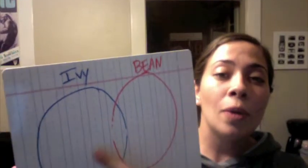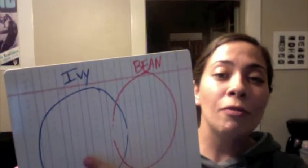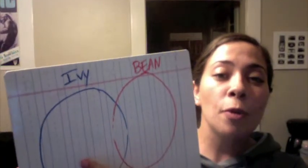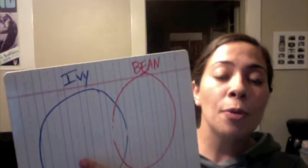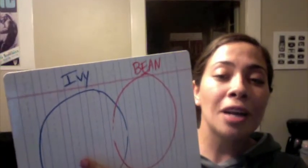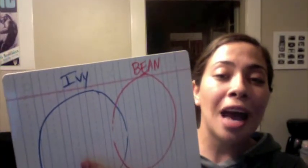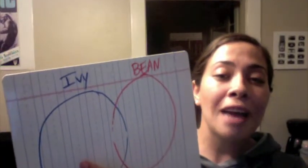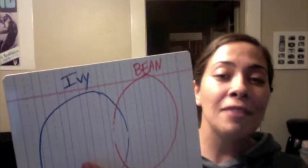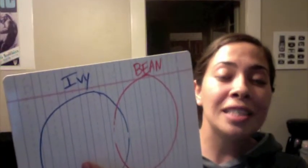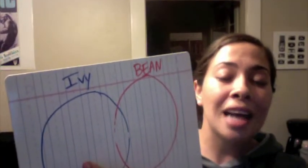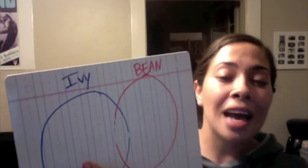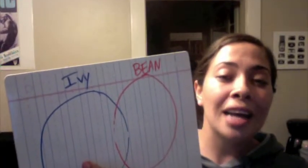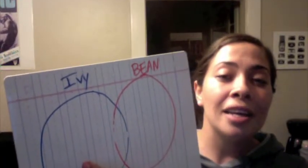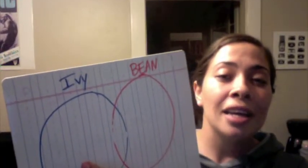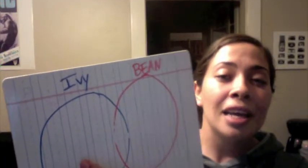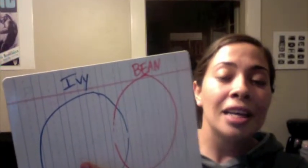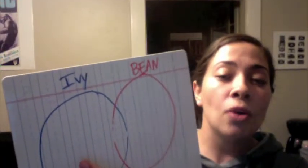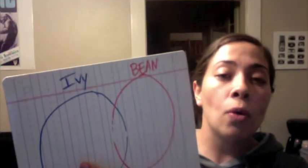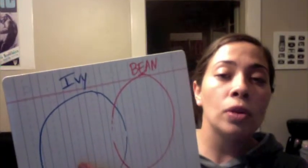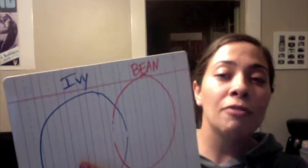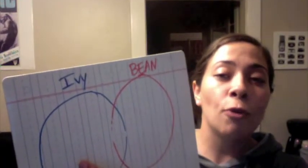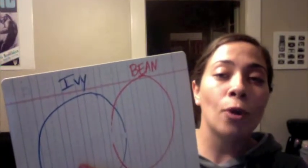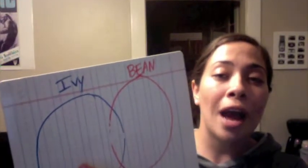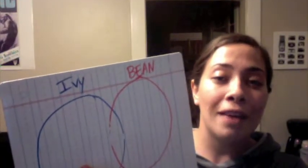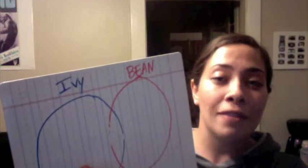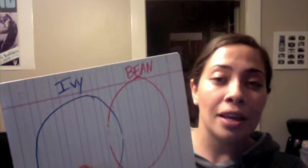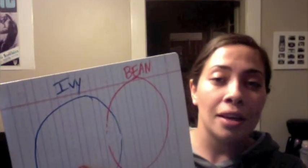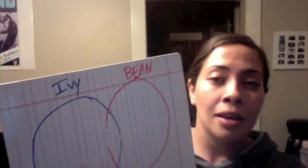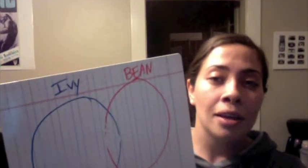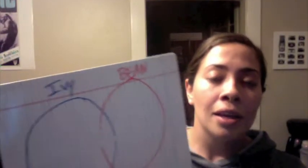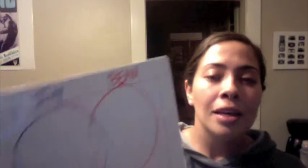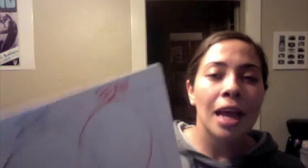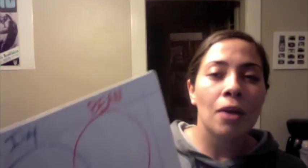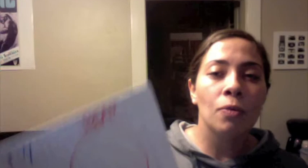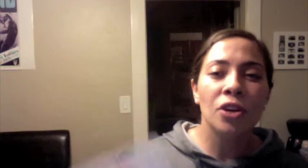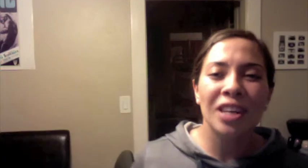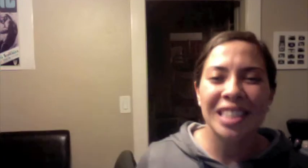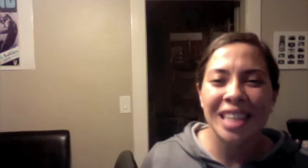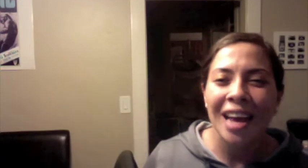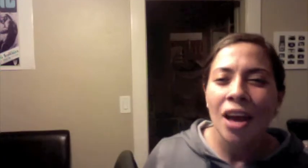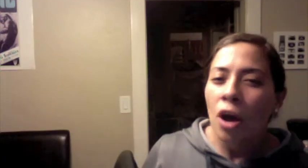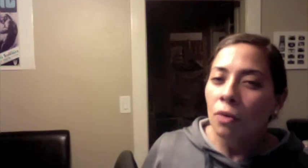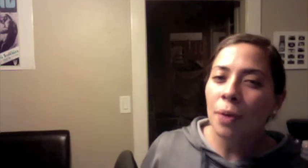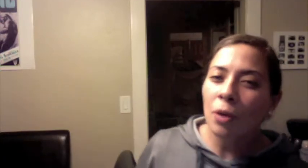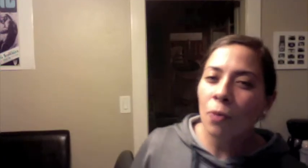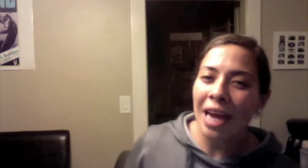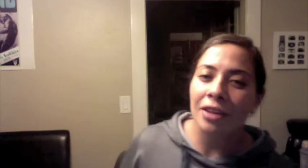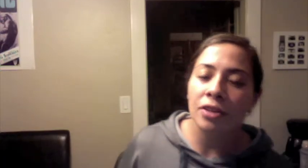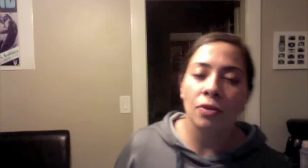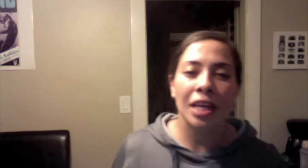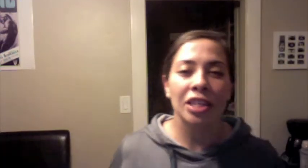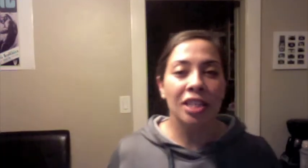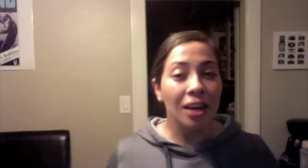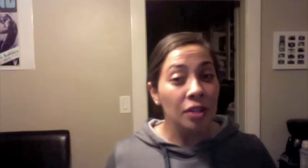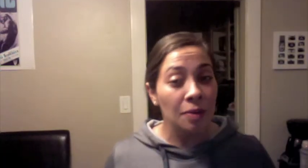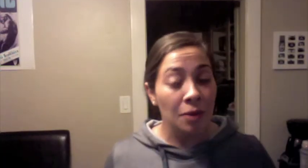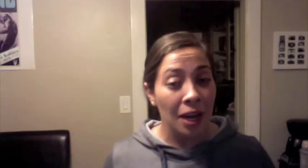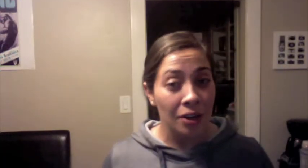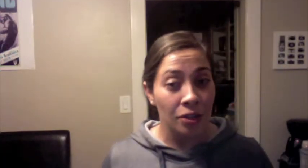we put on Ivy's side is only for Ivy. Now, you're going to say, but wait, they share some